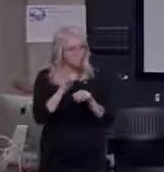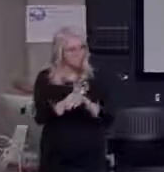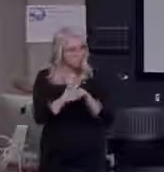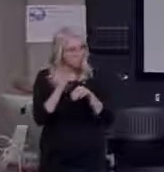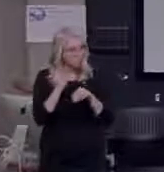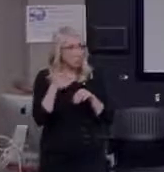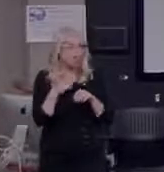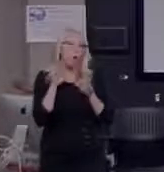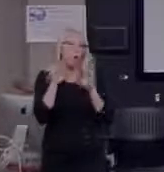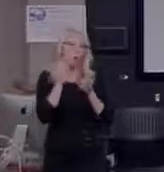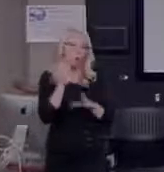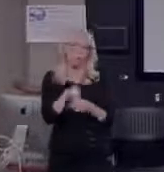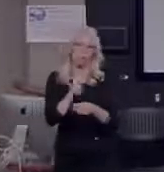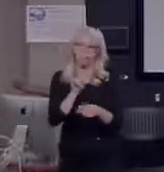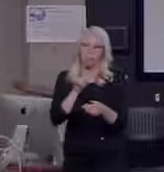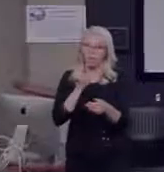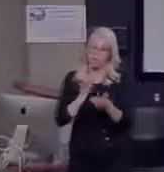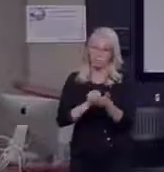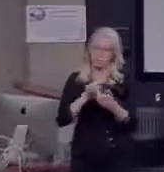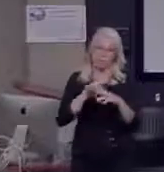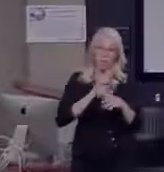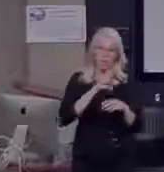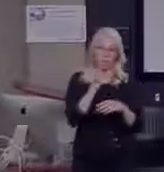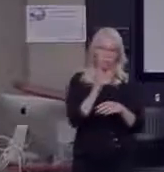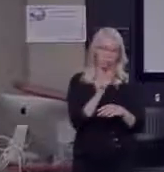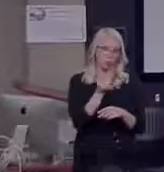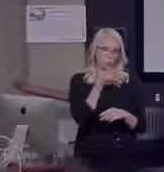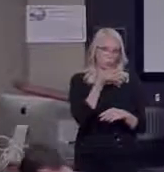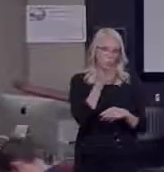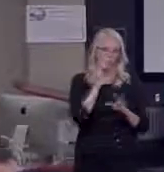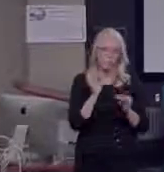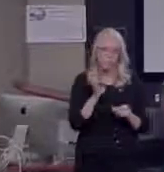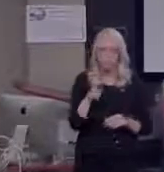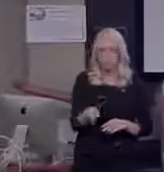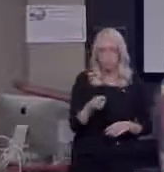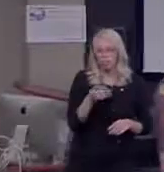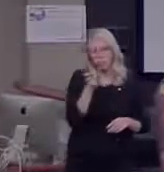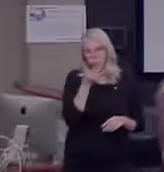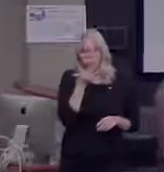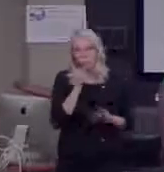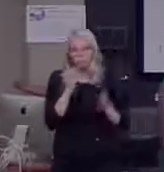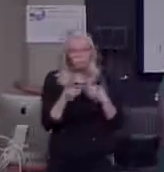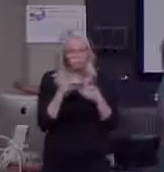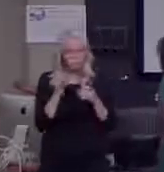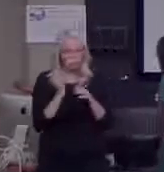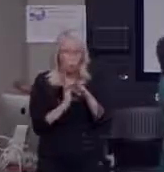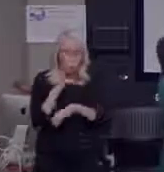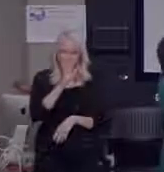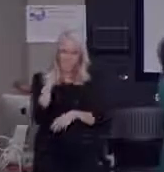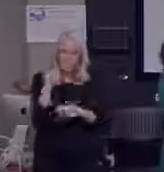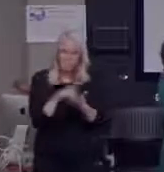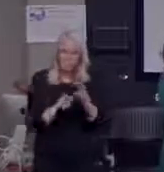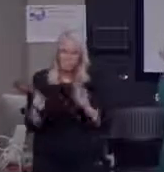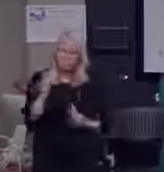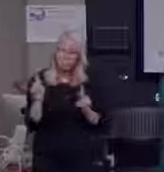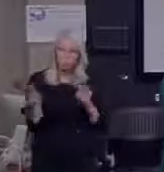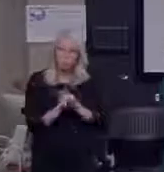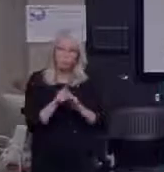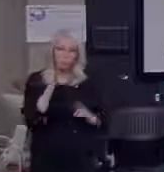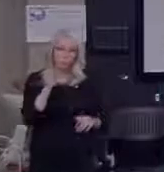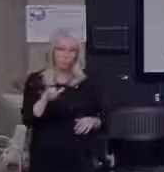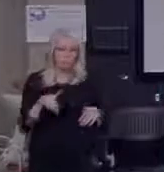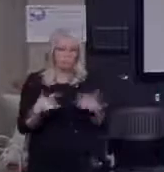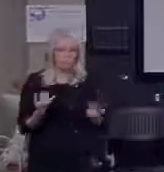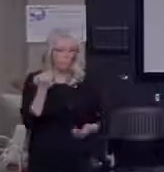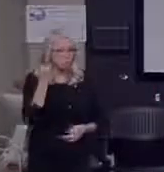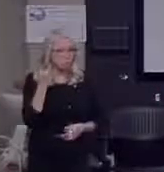in the literature soon. It will definitely be there. So over 50,000 people showed up.